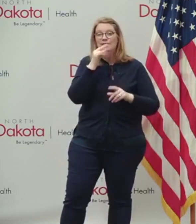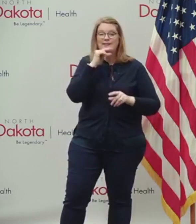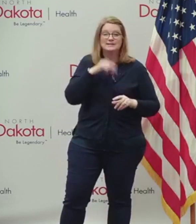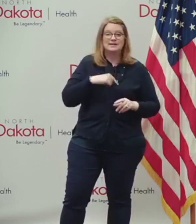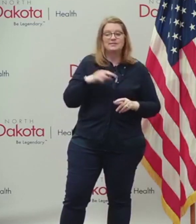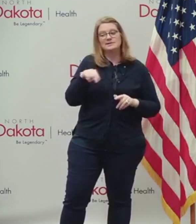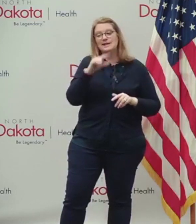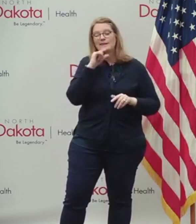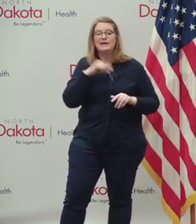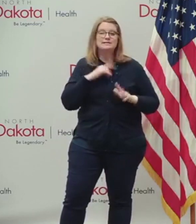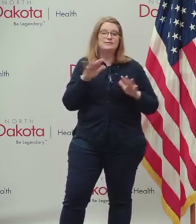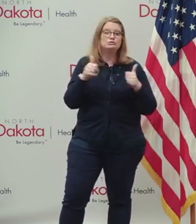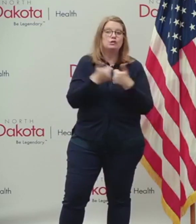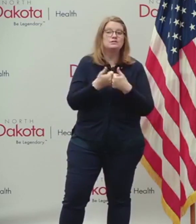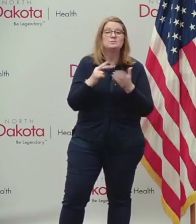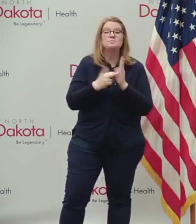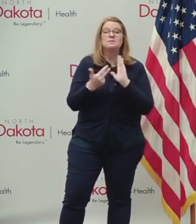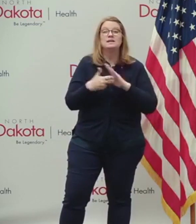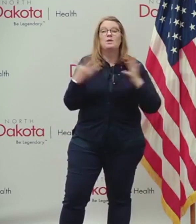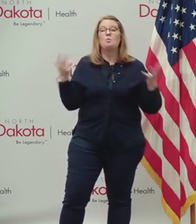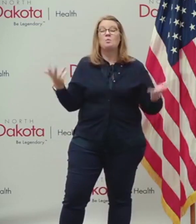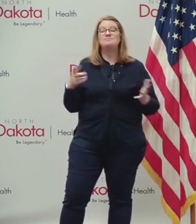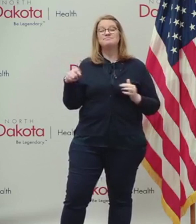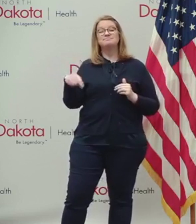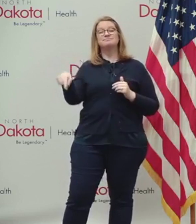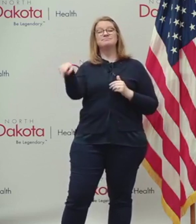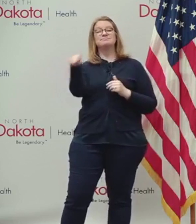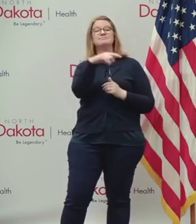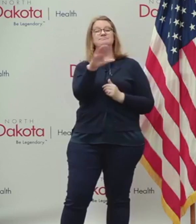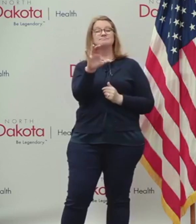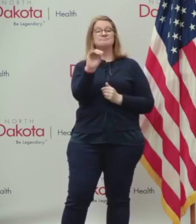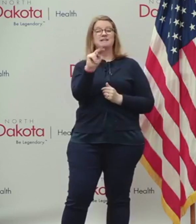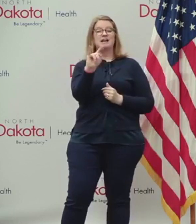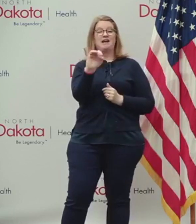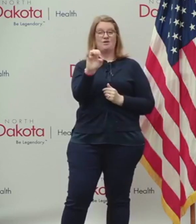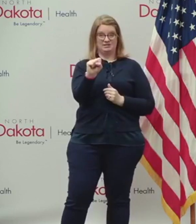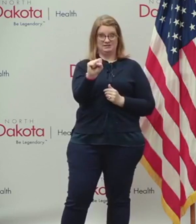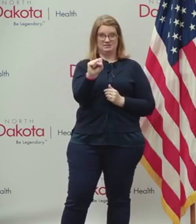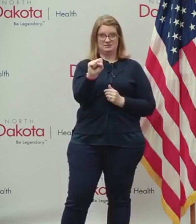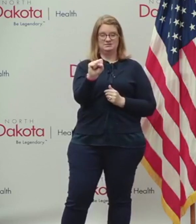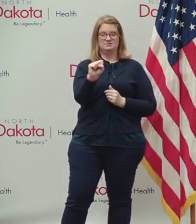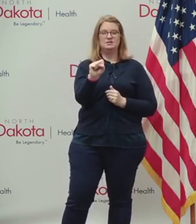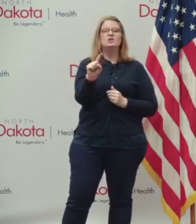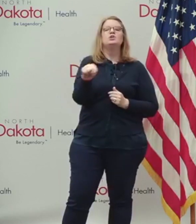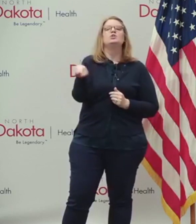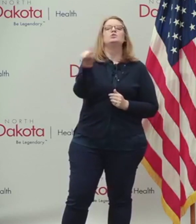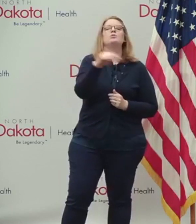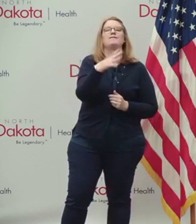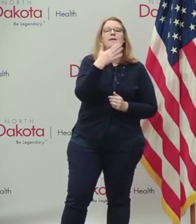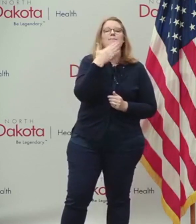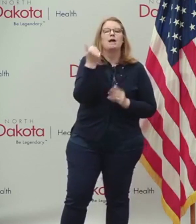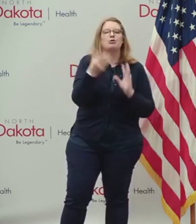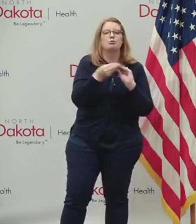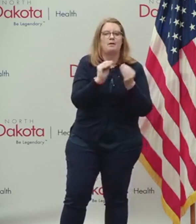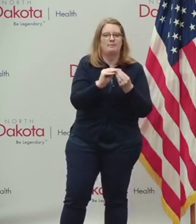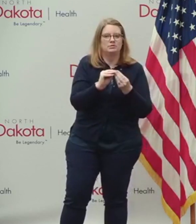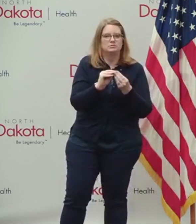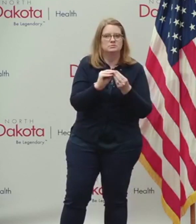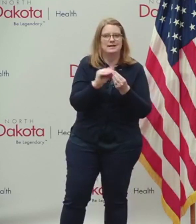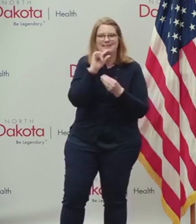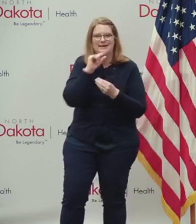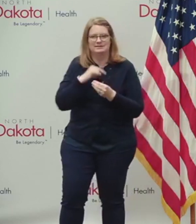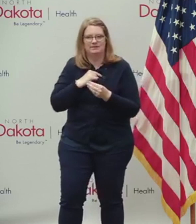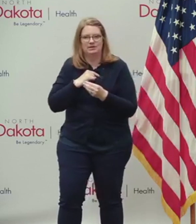Challenge, but I would challenge every county and every community that's on that chart right now to have better numbers at Thanksgiving than you do